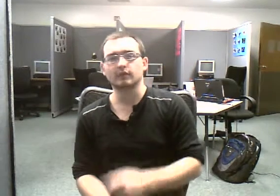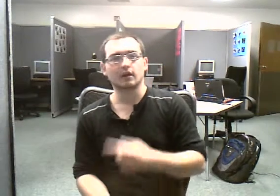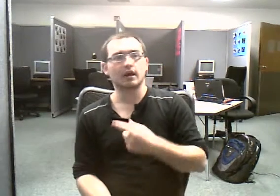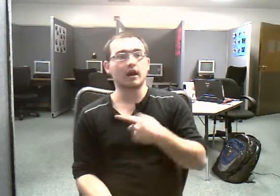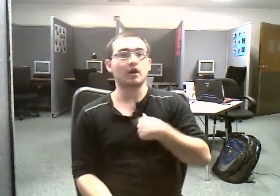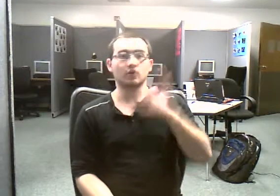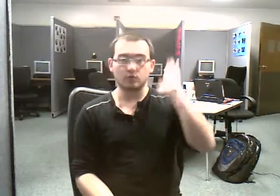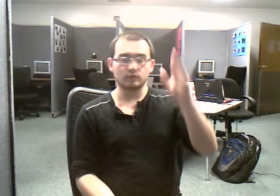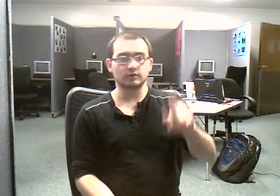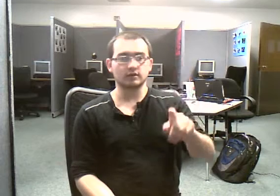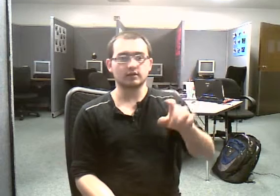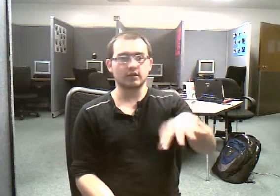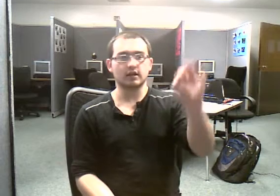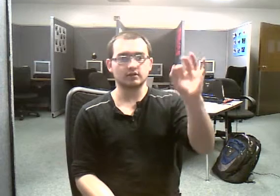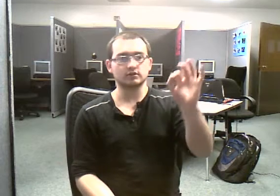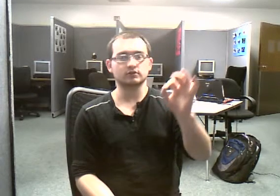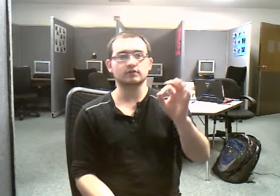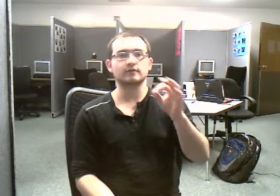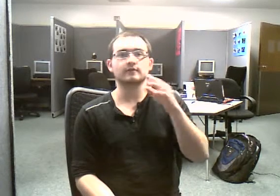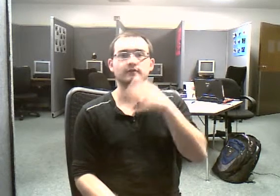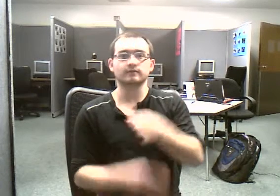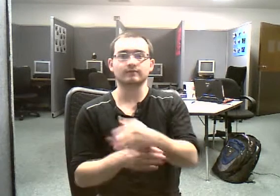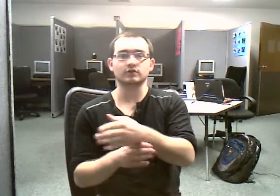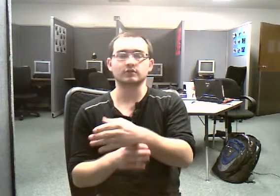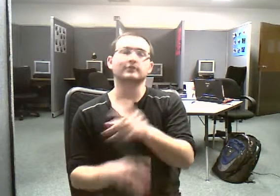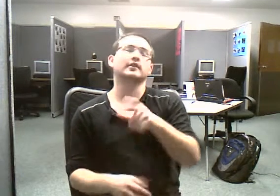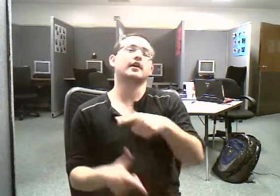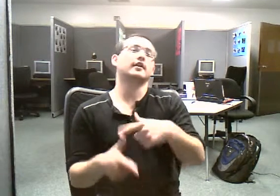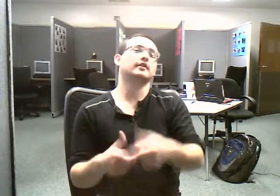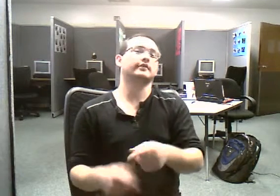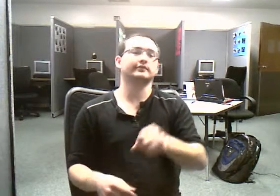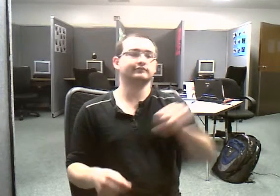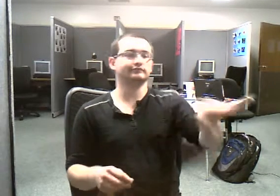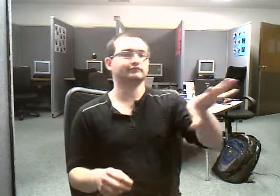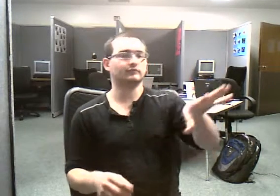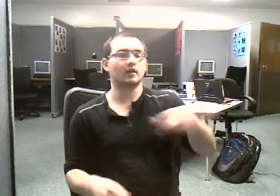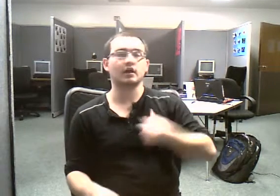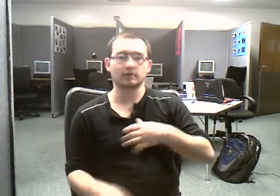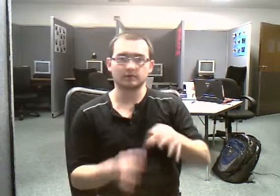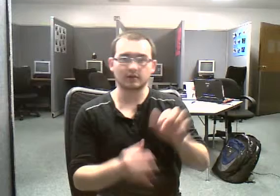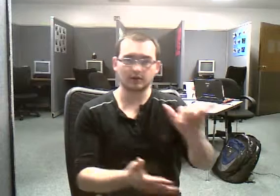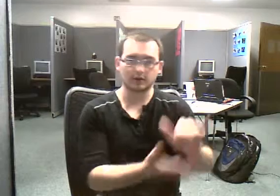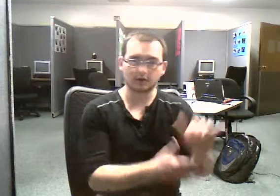The first thing that one must understand about fly fishing is that it's not fishing in the sense of looking for